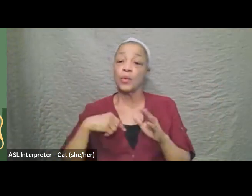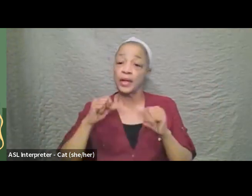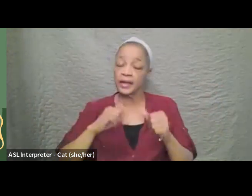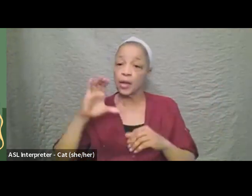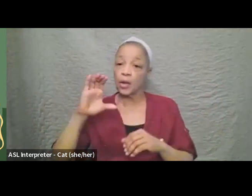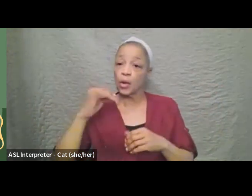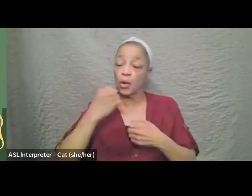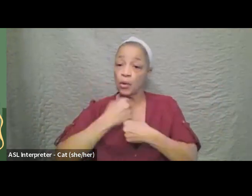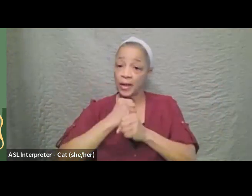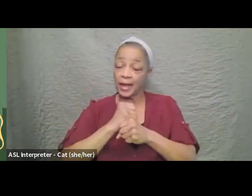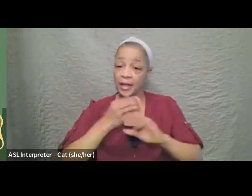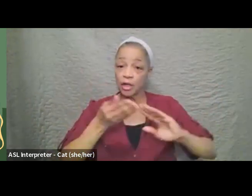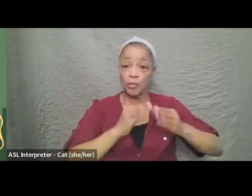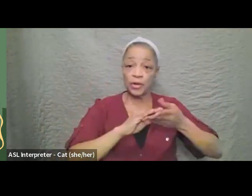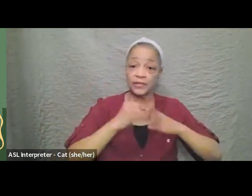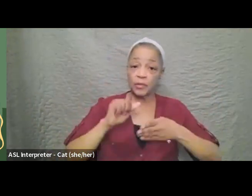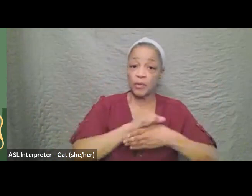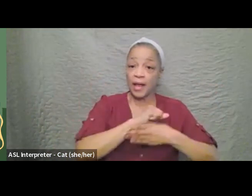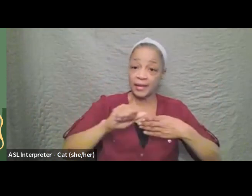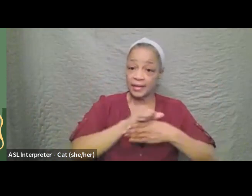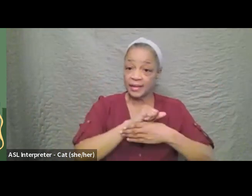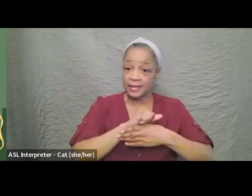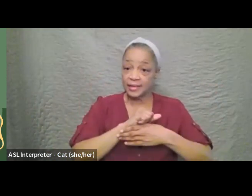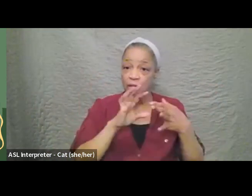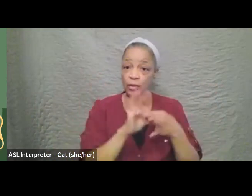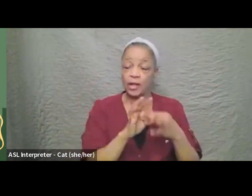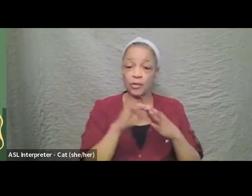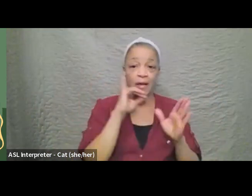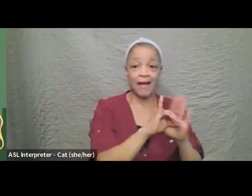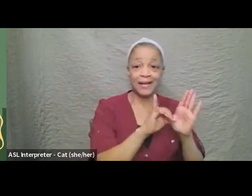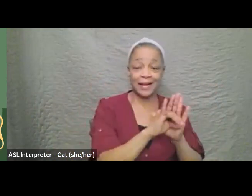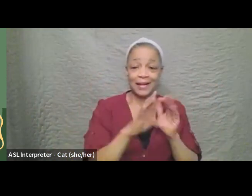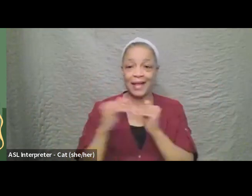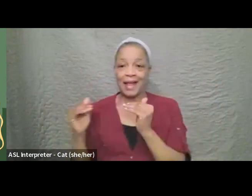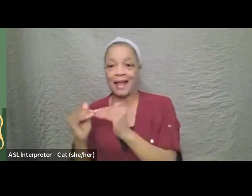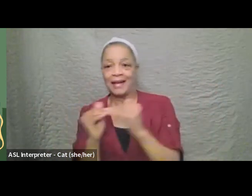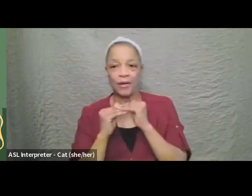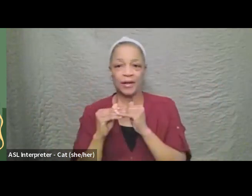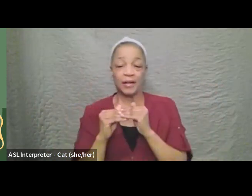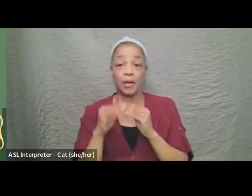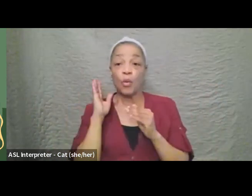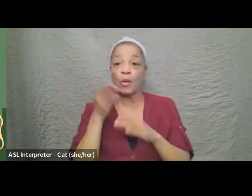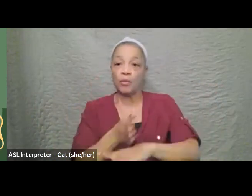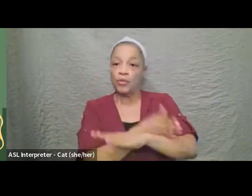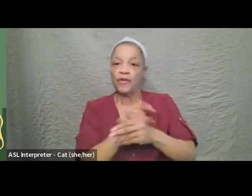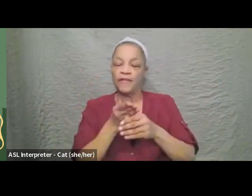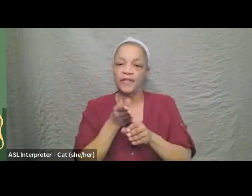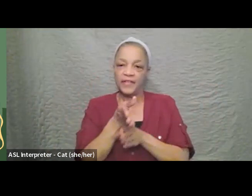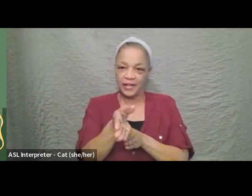of practice that are tethered around identity and equity to improve the field.